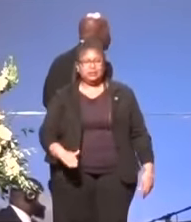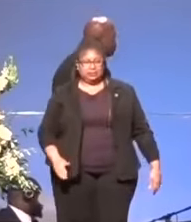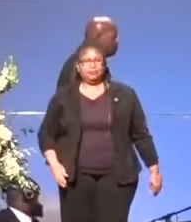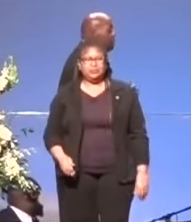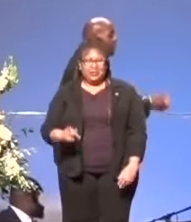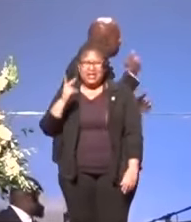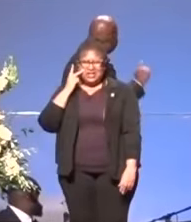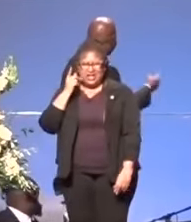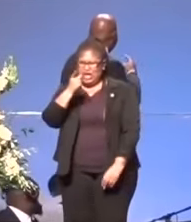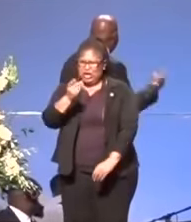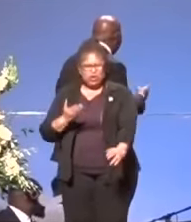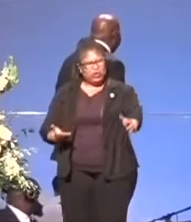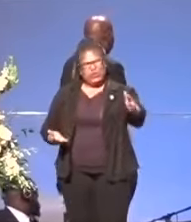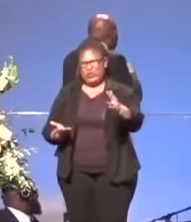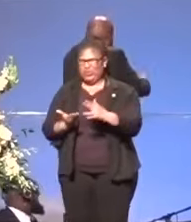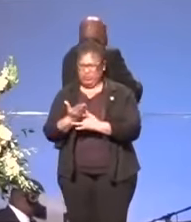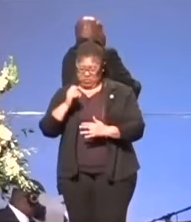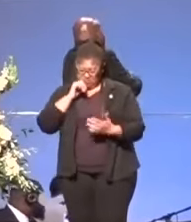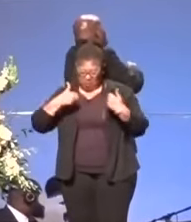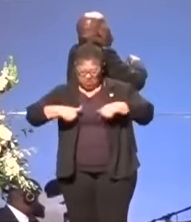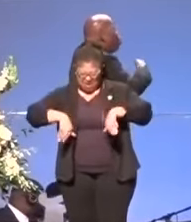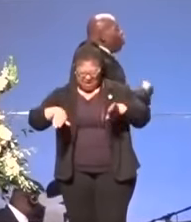will going to see you.